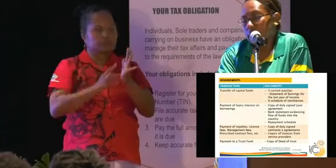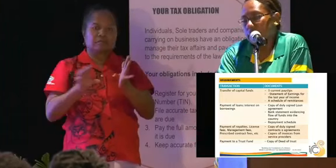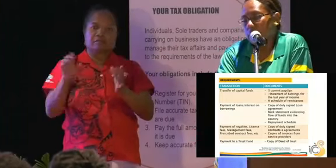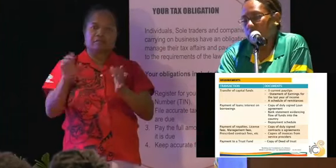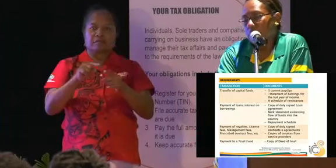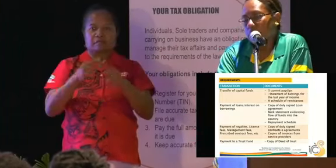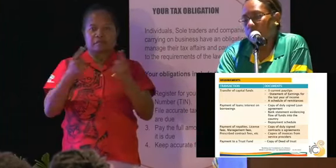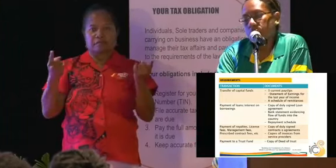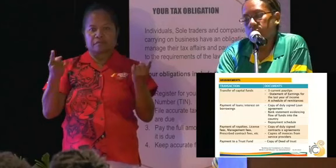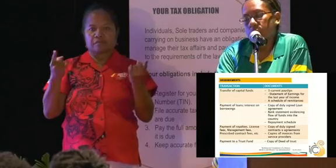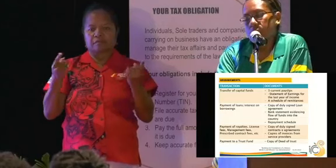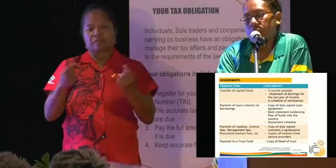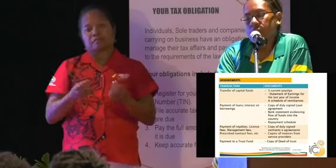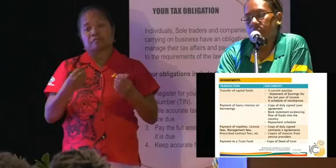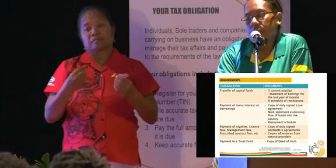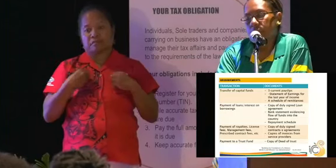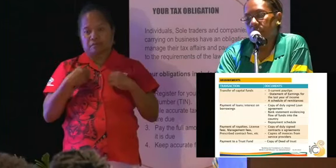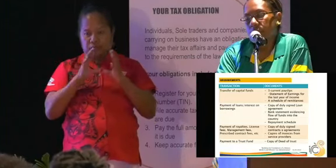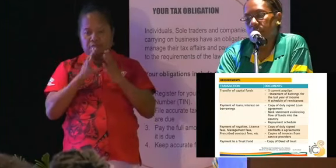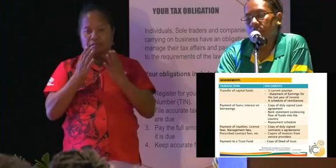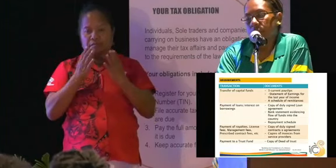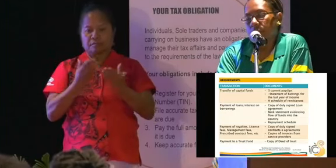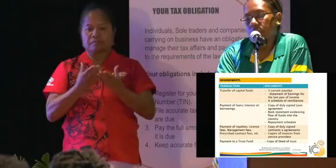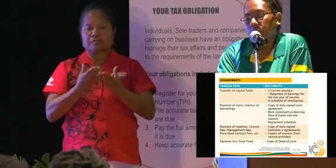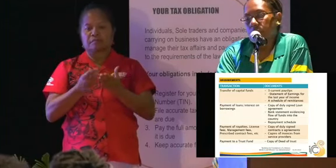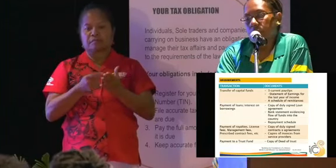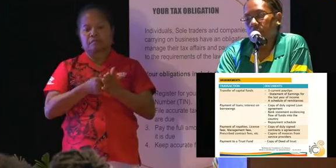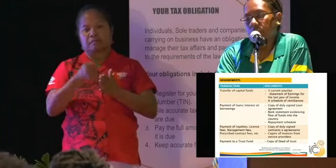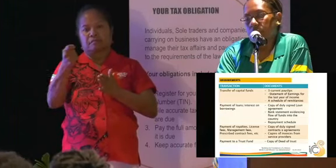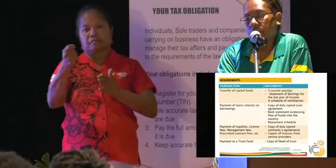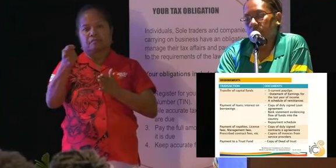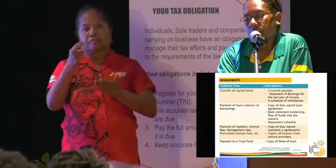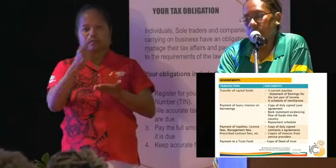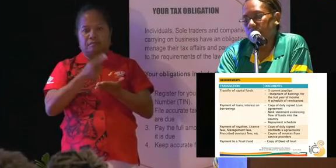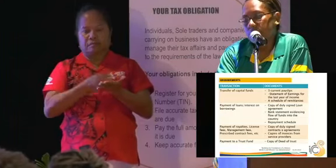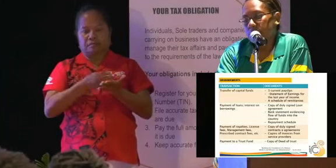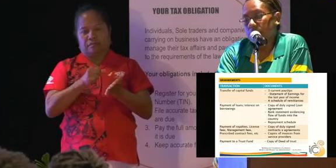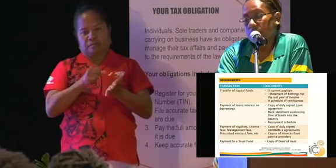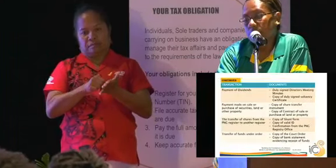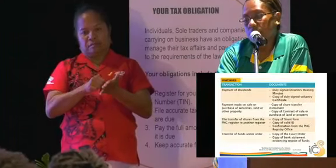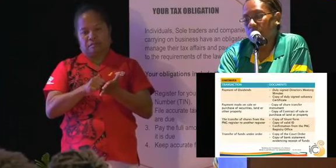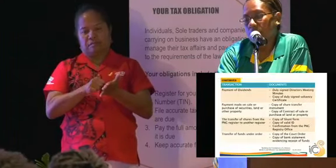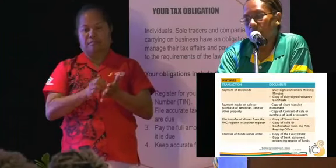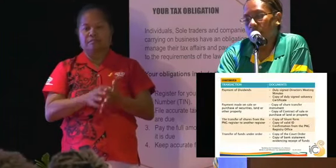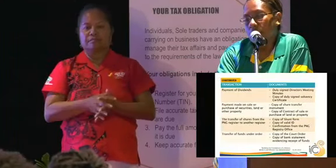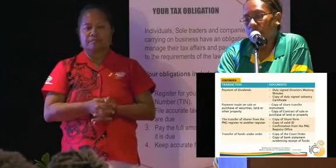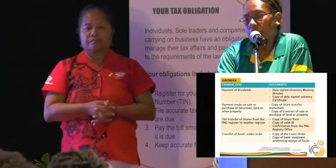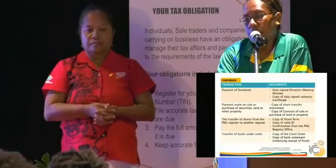providers. Payment to a trust fund, copy of deed of trust.